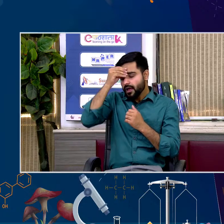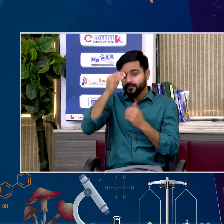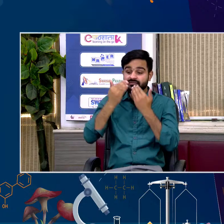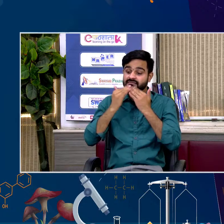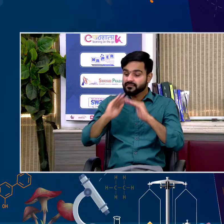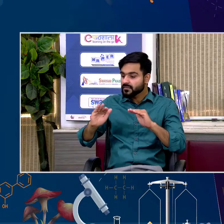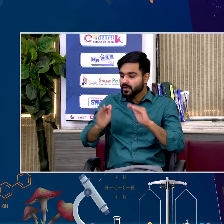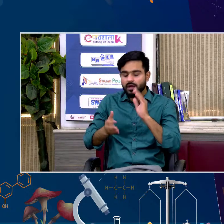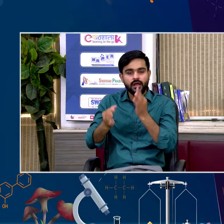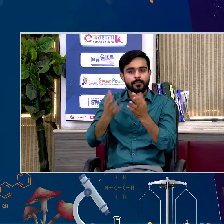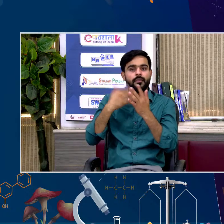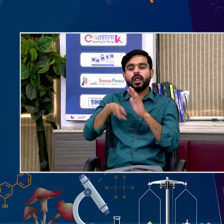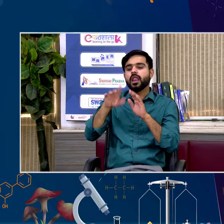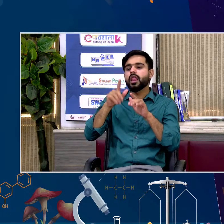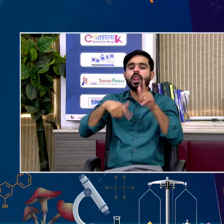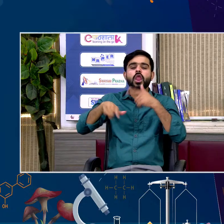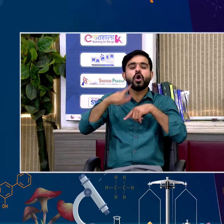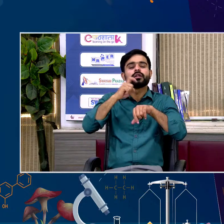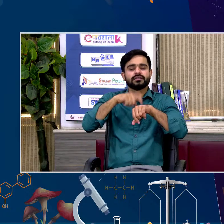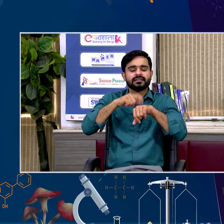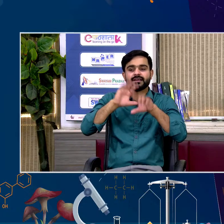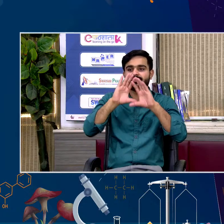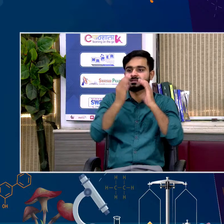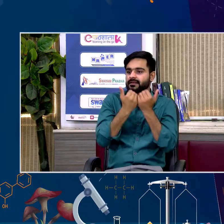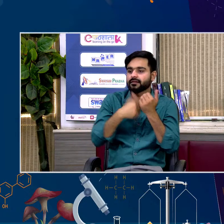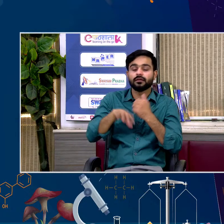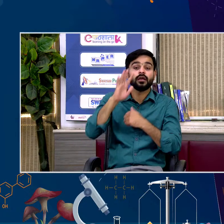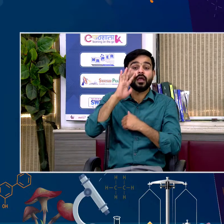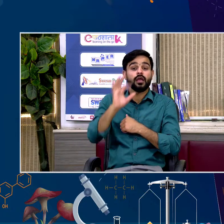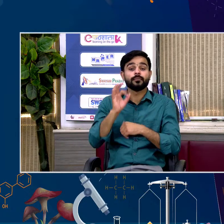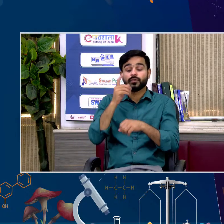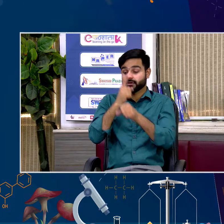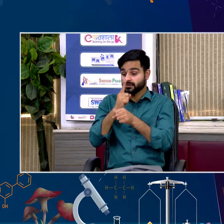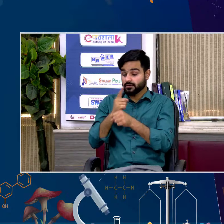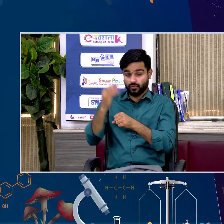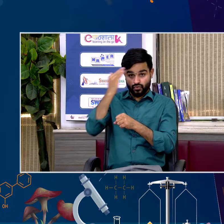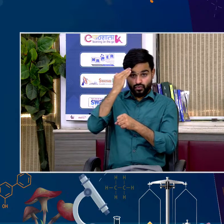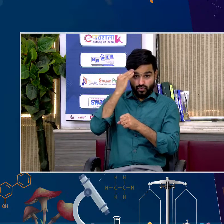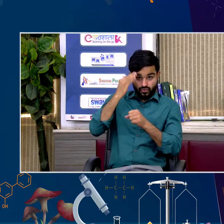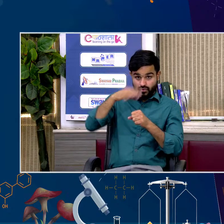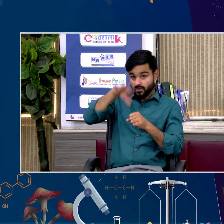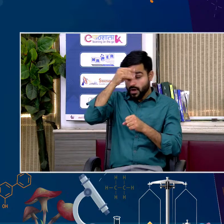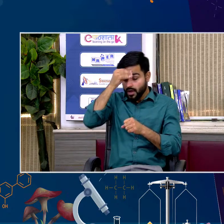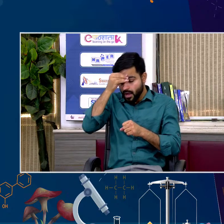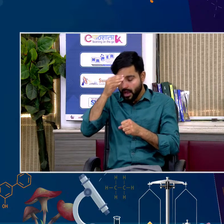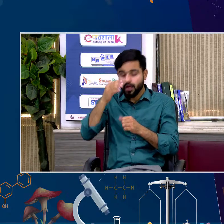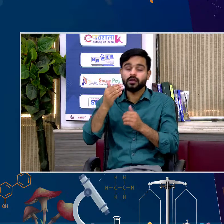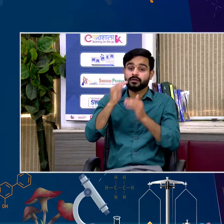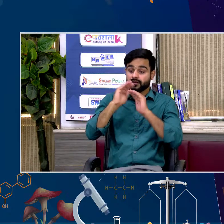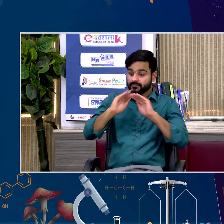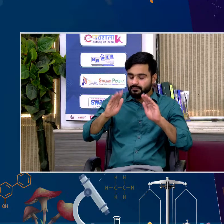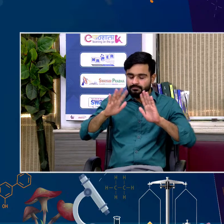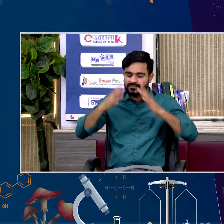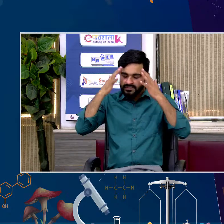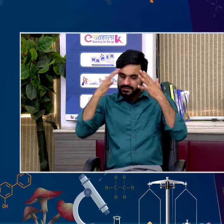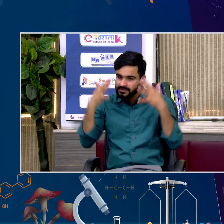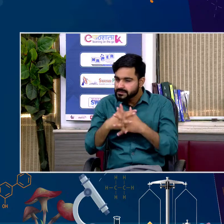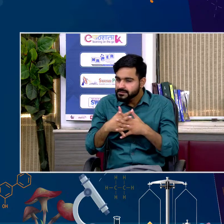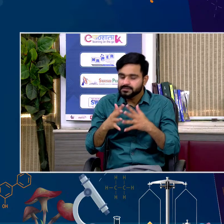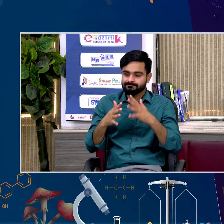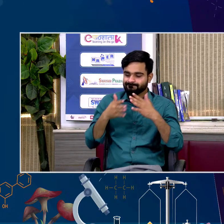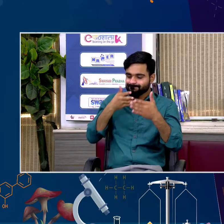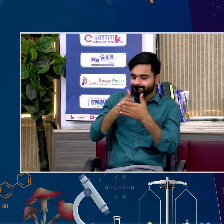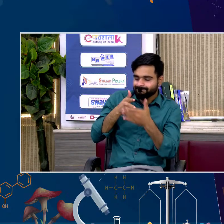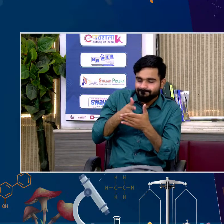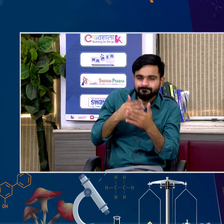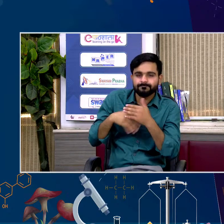spends a lot of time in the classroom. So it's important for the teacher to know about the learner, to know about the child's strengths, the child's challenges,